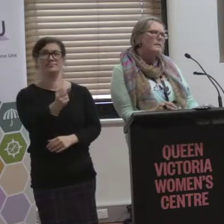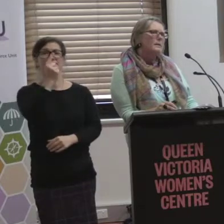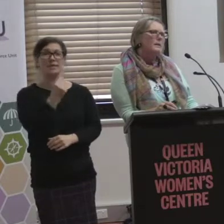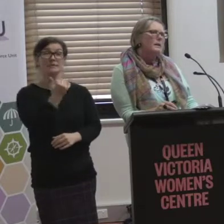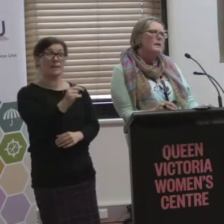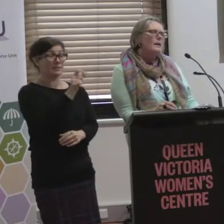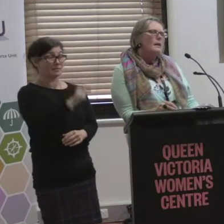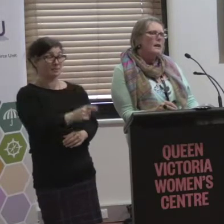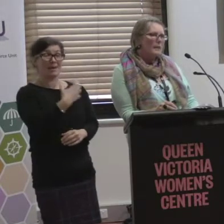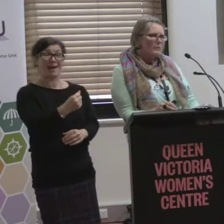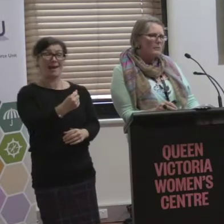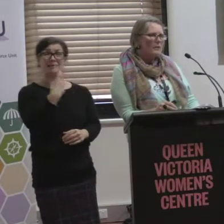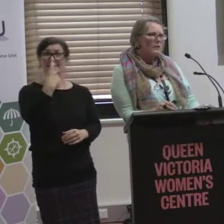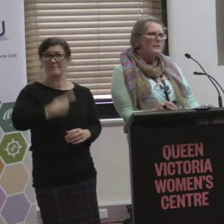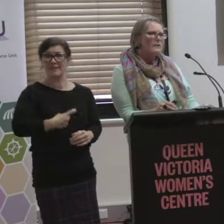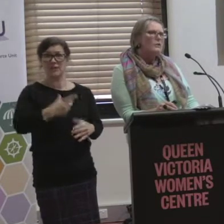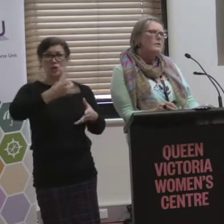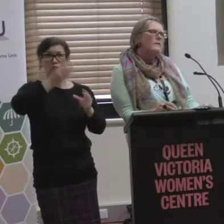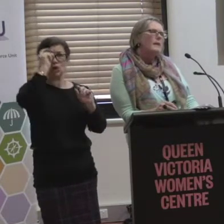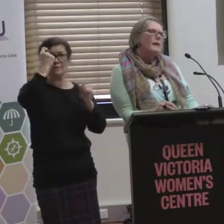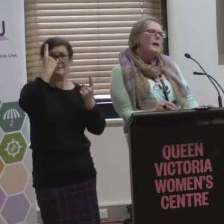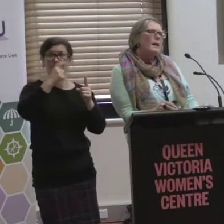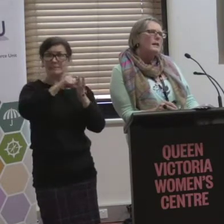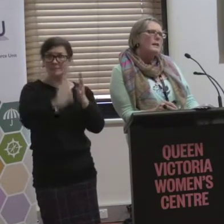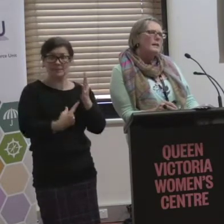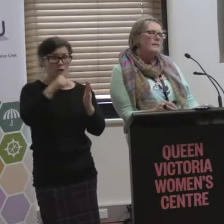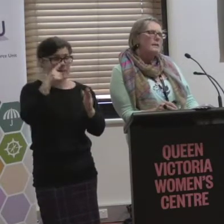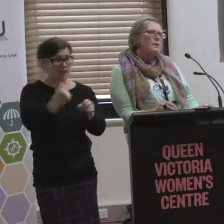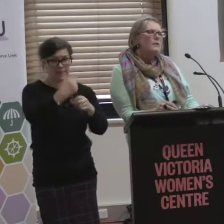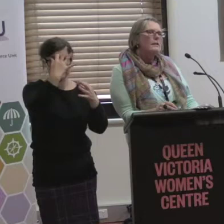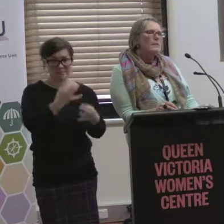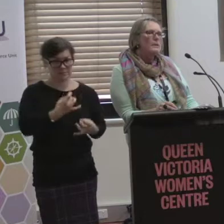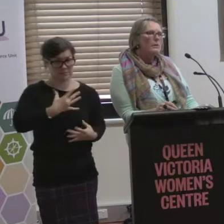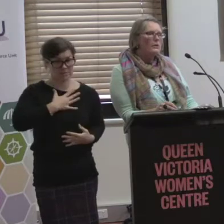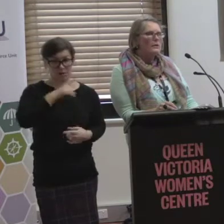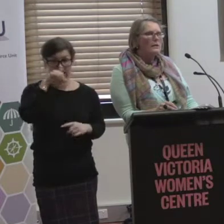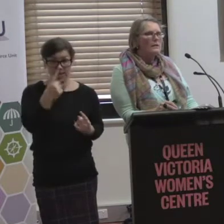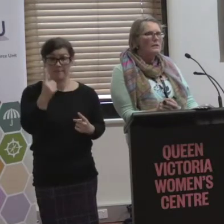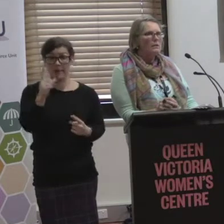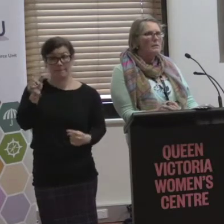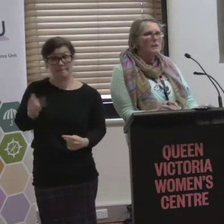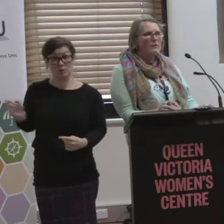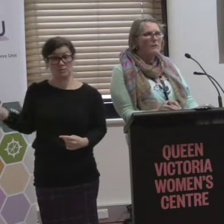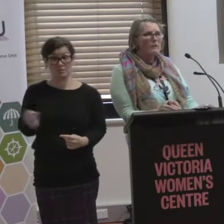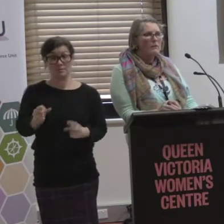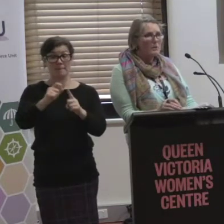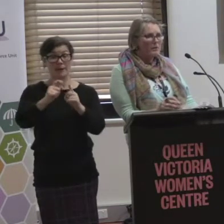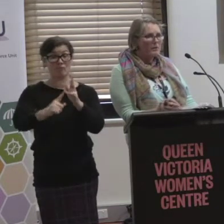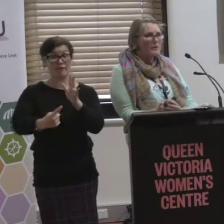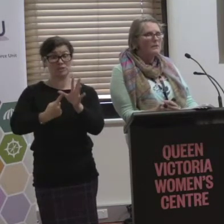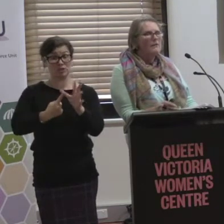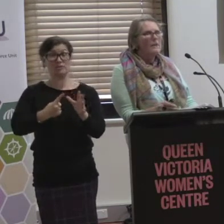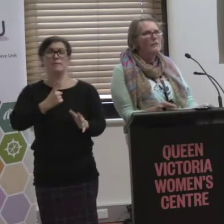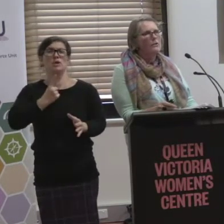cognitive disability, they aren't able to make their own decisions, and there's a person that's been appointed as an enduring power of attorney for